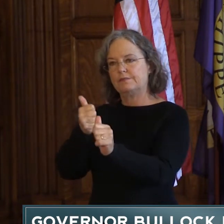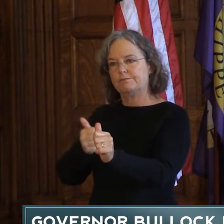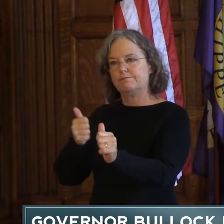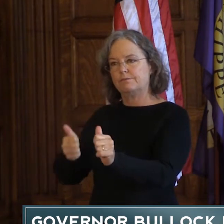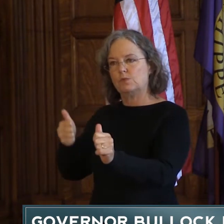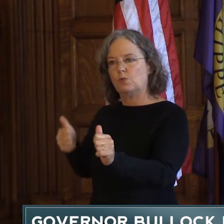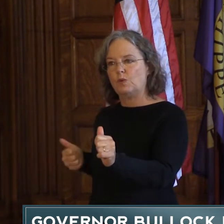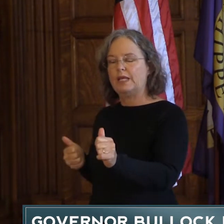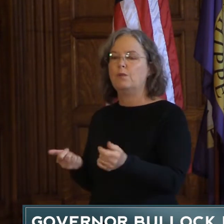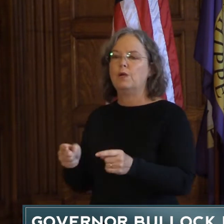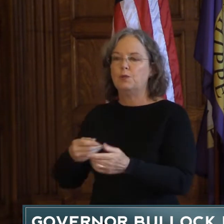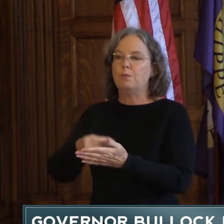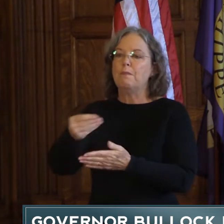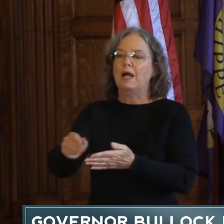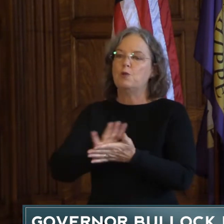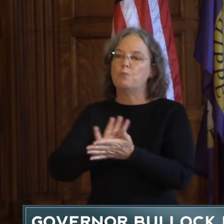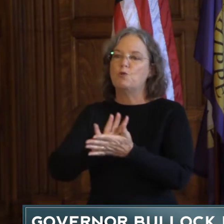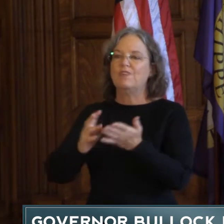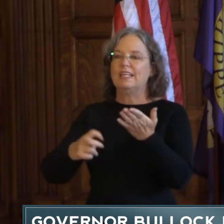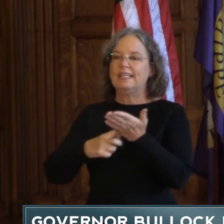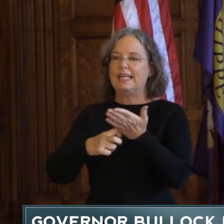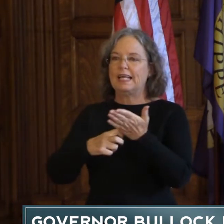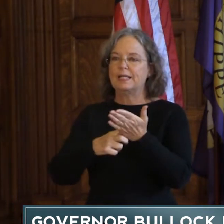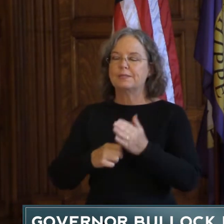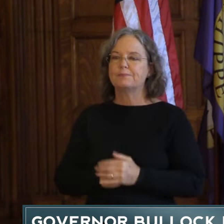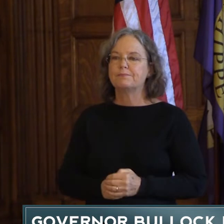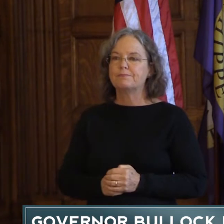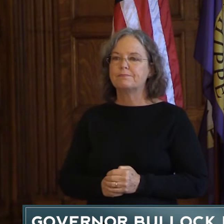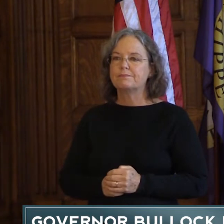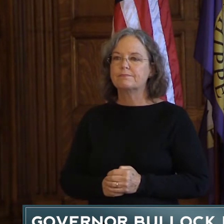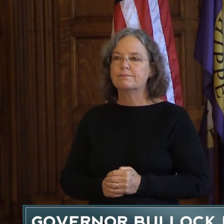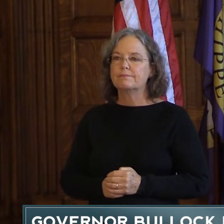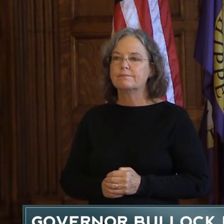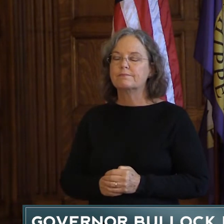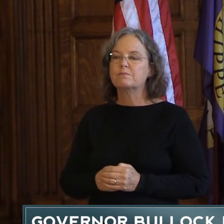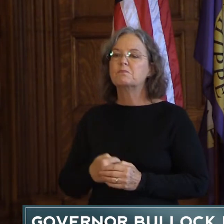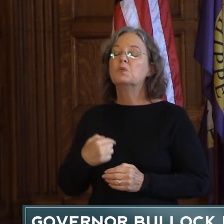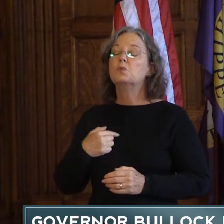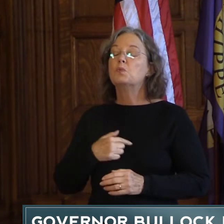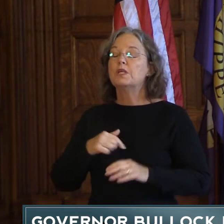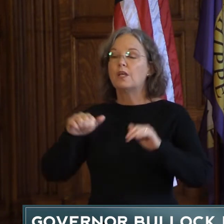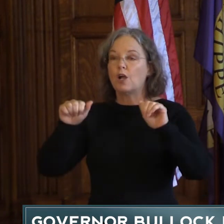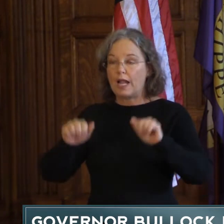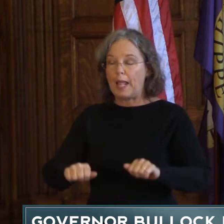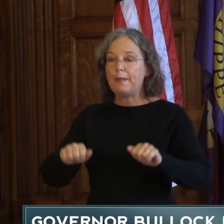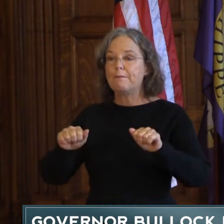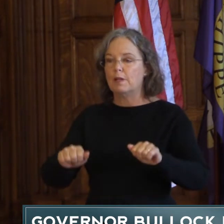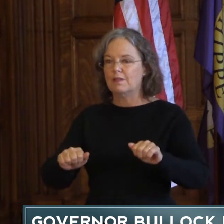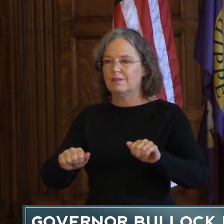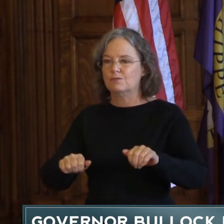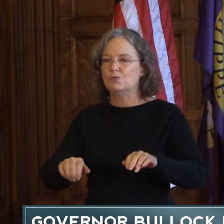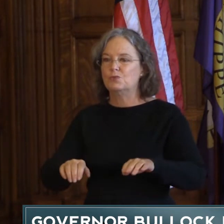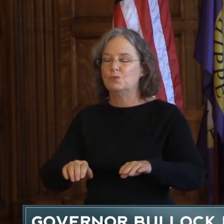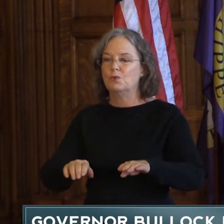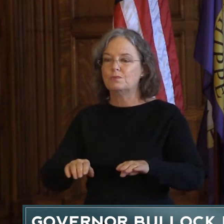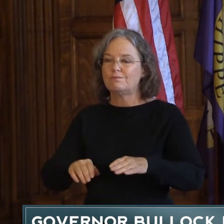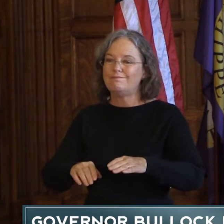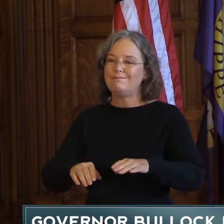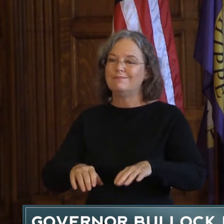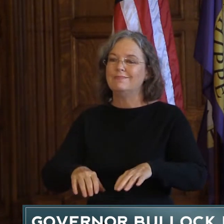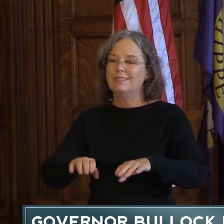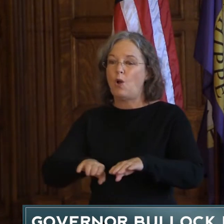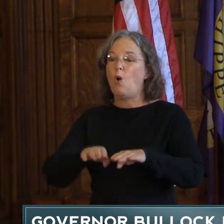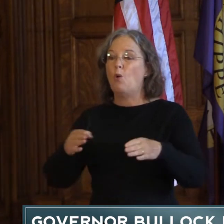movie ticket. We're able to take these steps and this next step because Montanans have